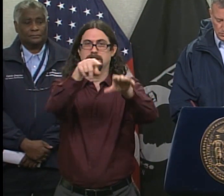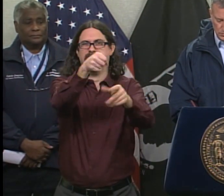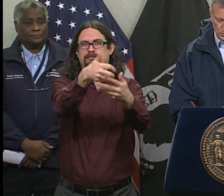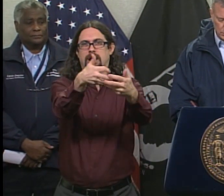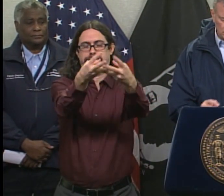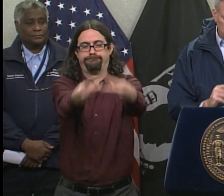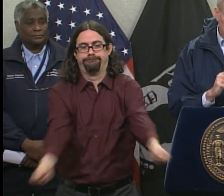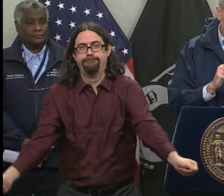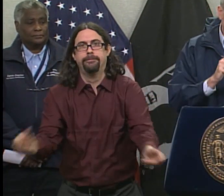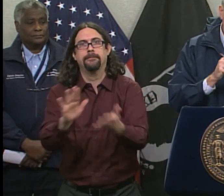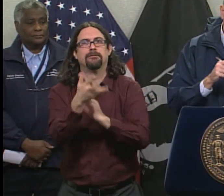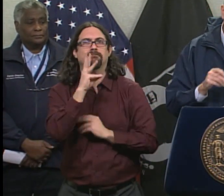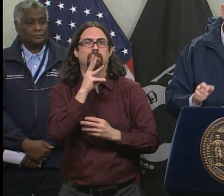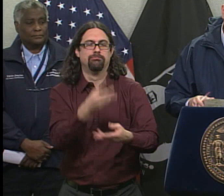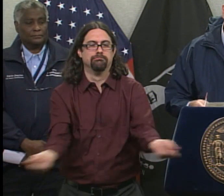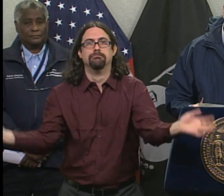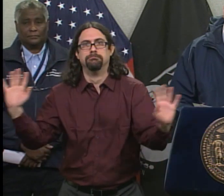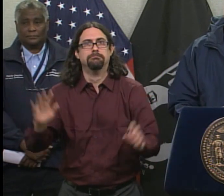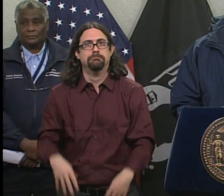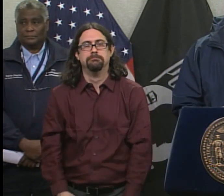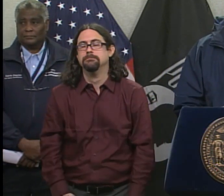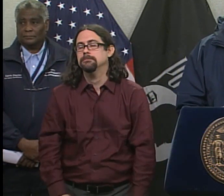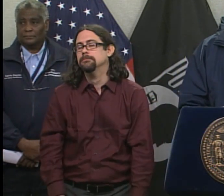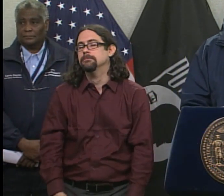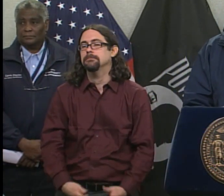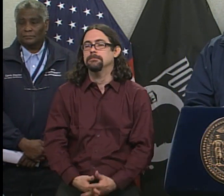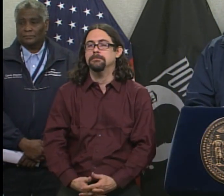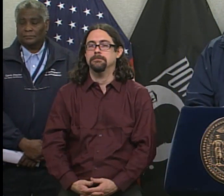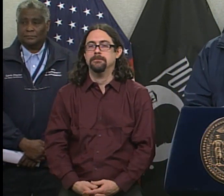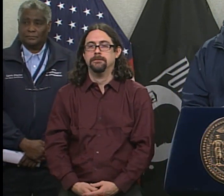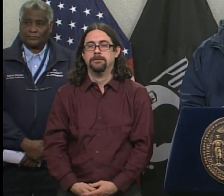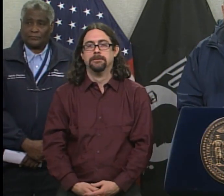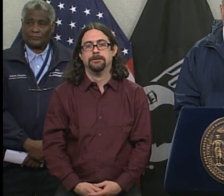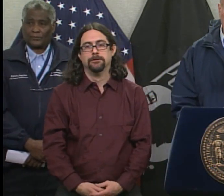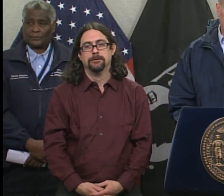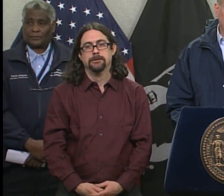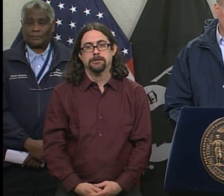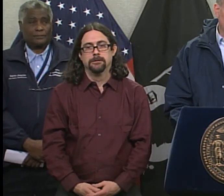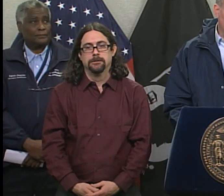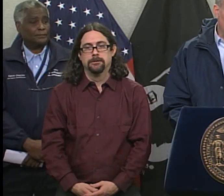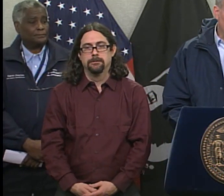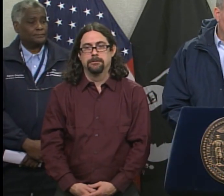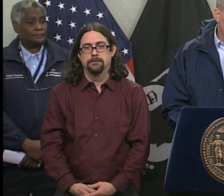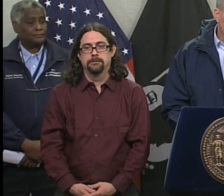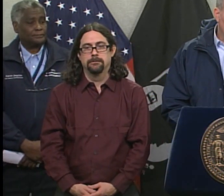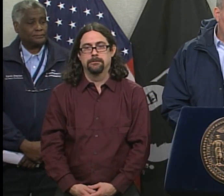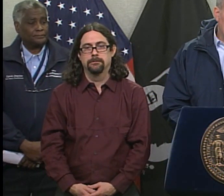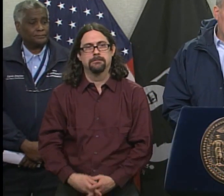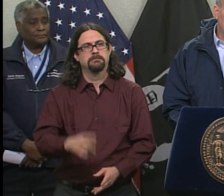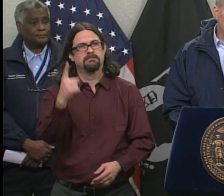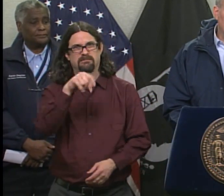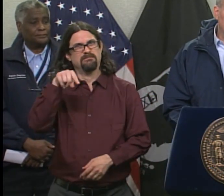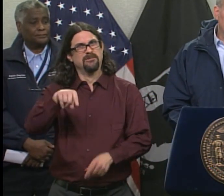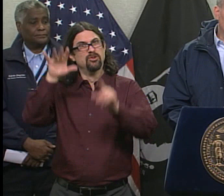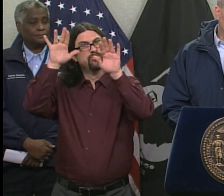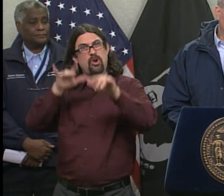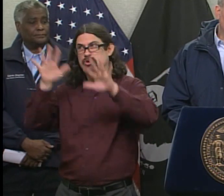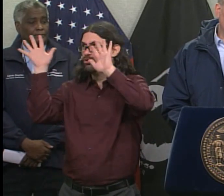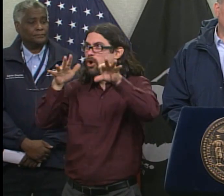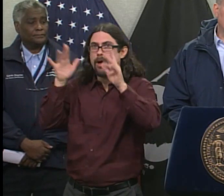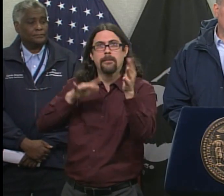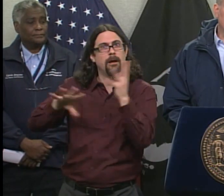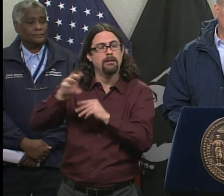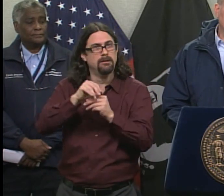for these snowstorms over the long term? Well, I'll say a couple of things. Look, we are in the age of extreme weather, and I think we